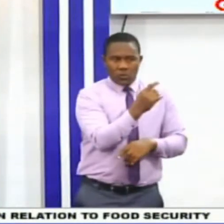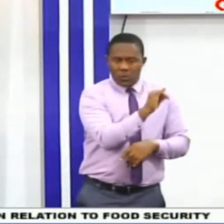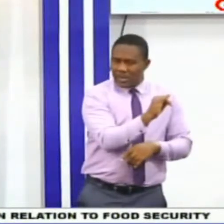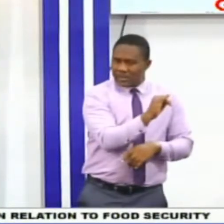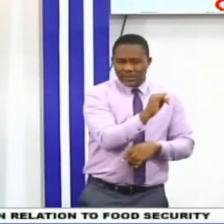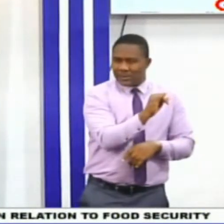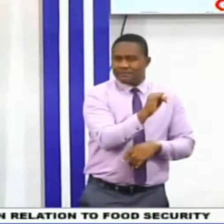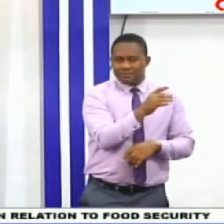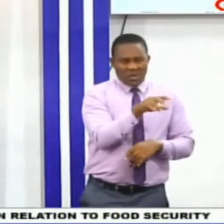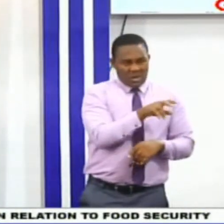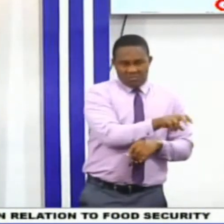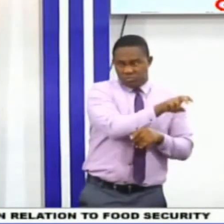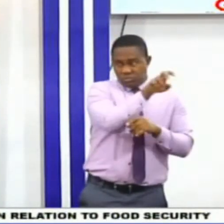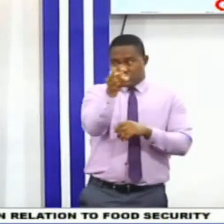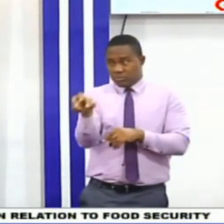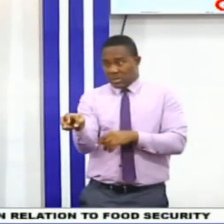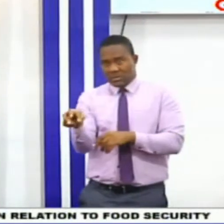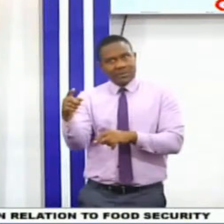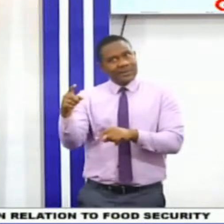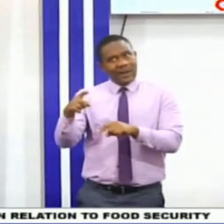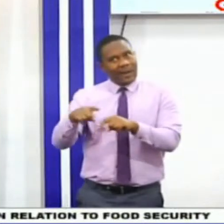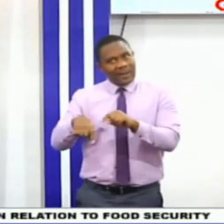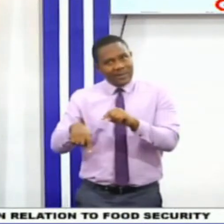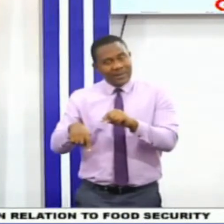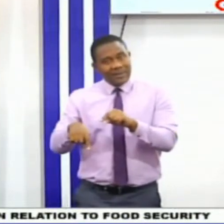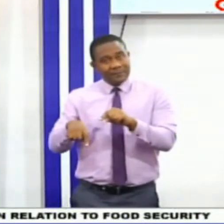a untimi nko